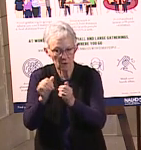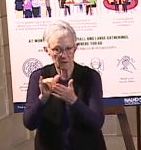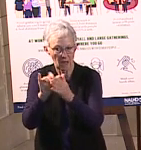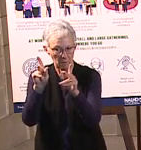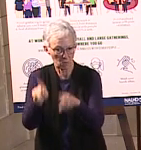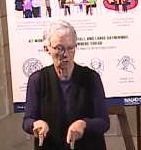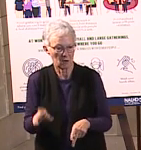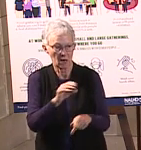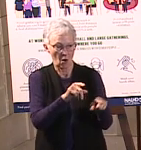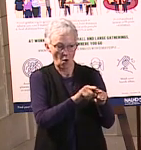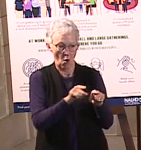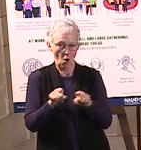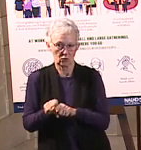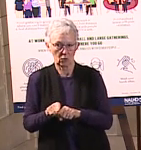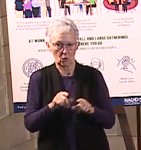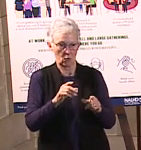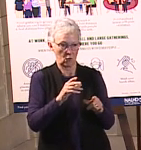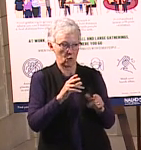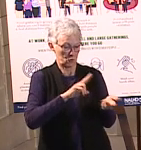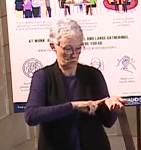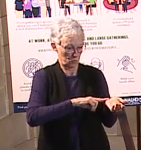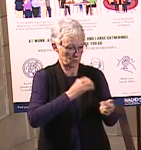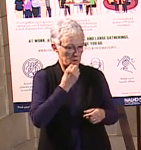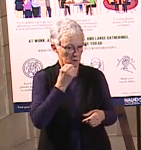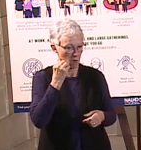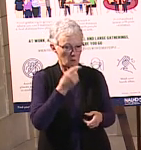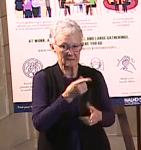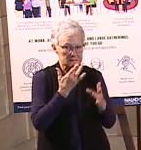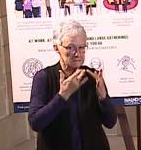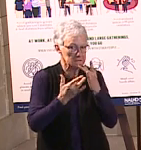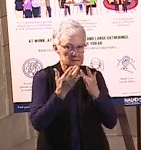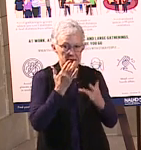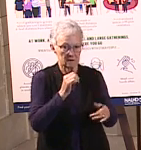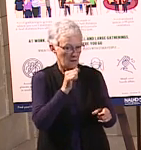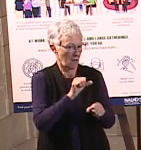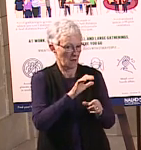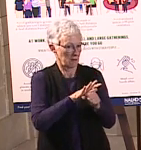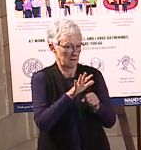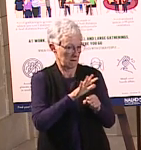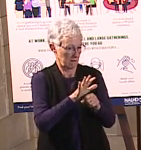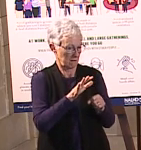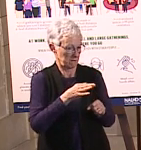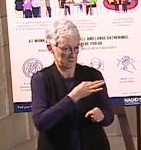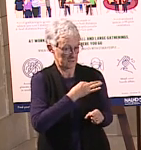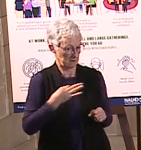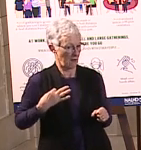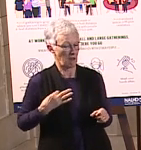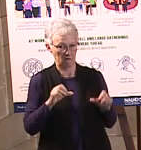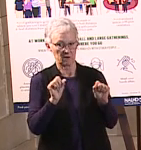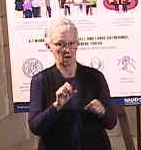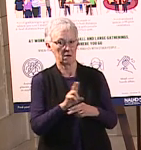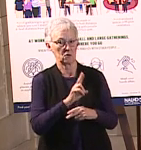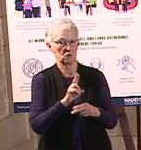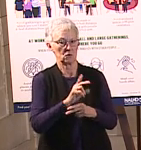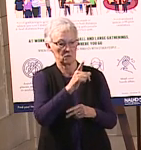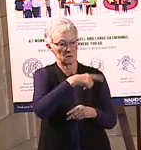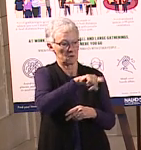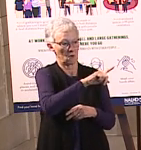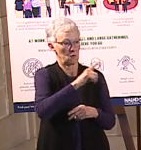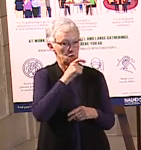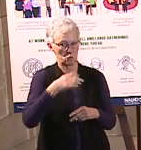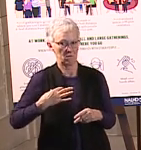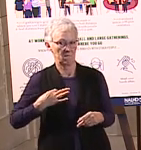to supplement the limited staffing that they currently have by using these valuable volunteers. Now,